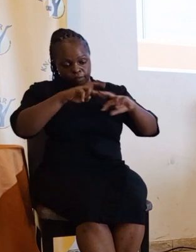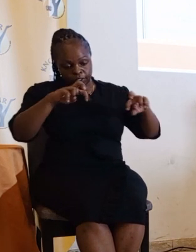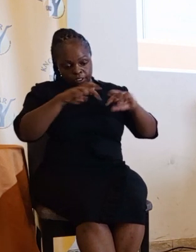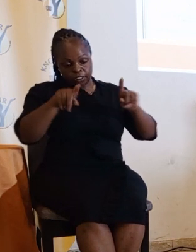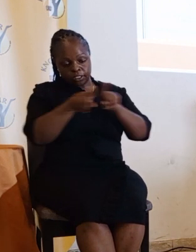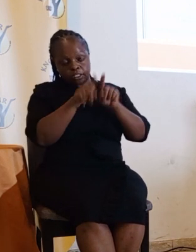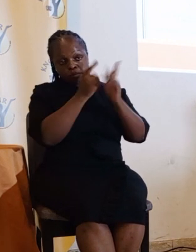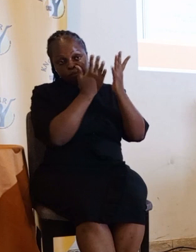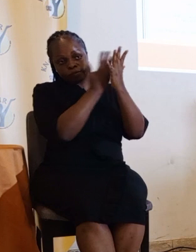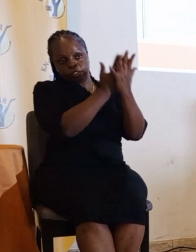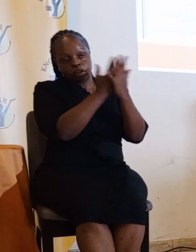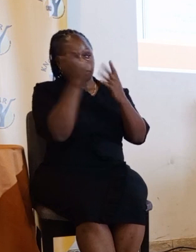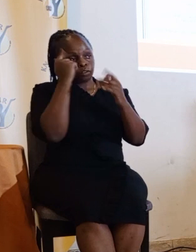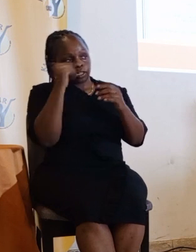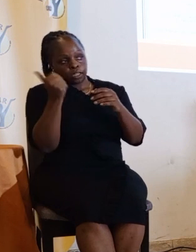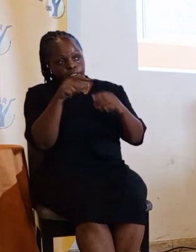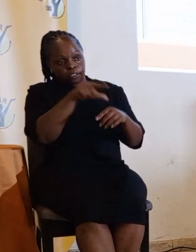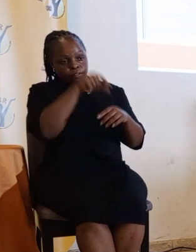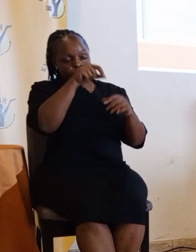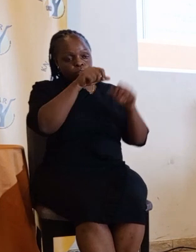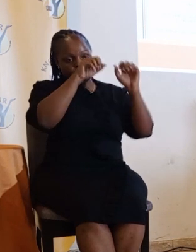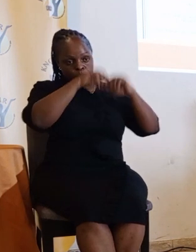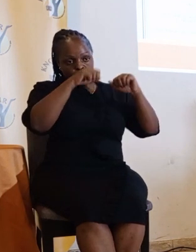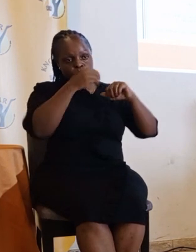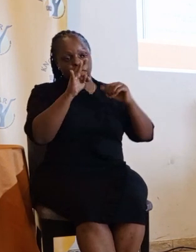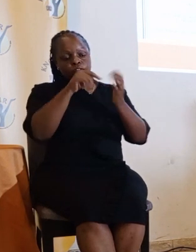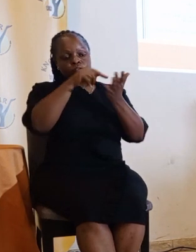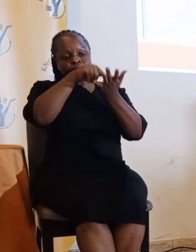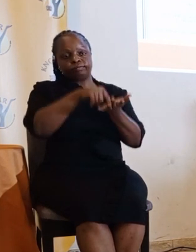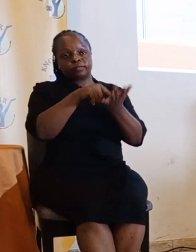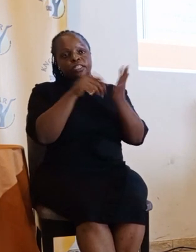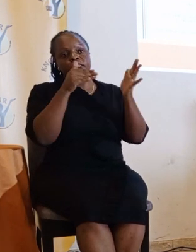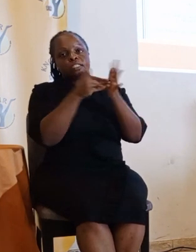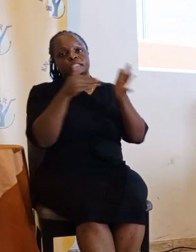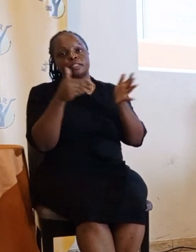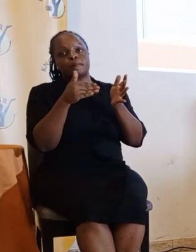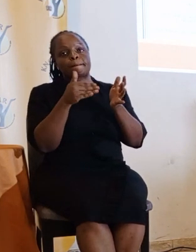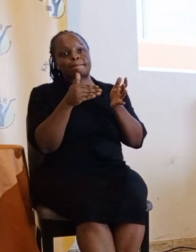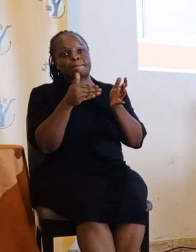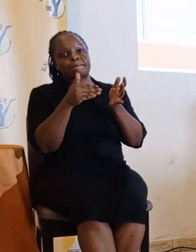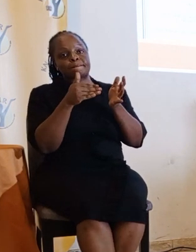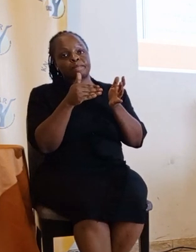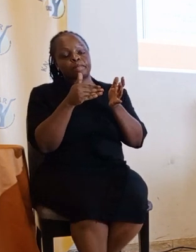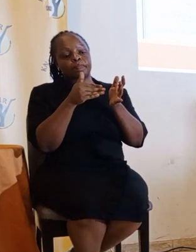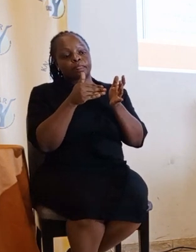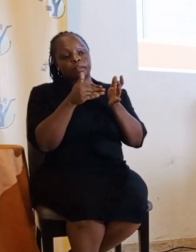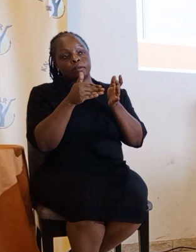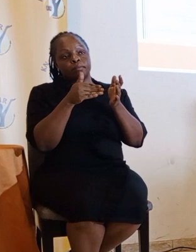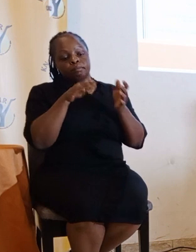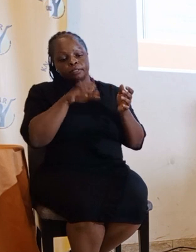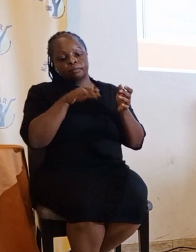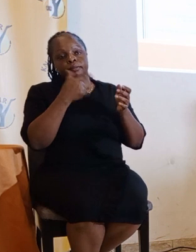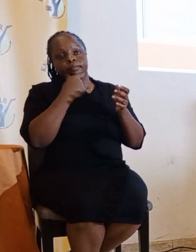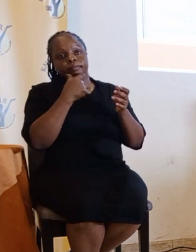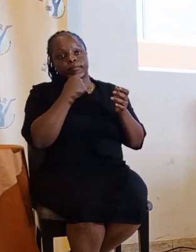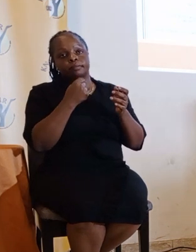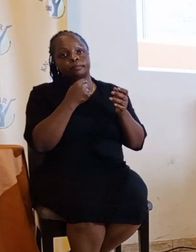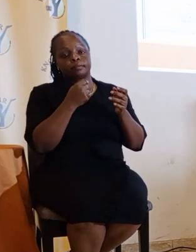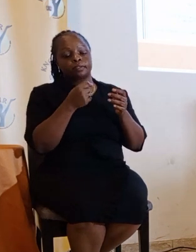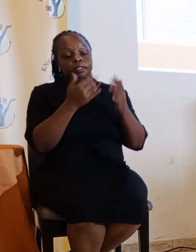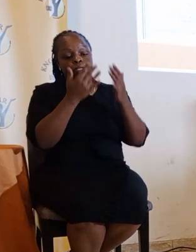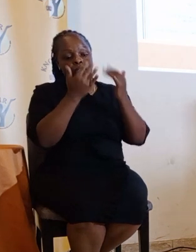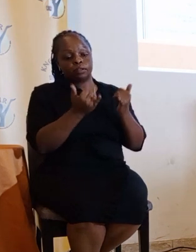prosecutions for those found culpable of perpetrating the attacks. Distinguished ladies and gentlemen,